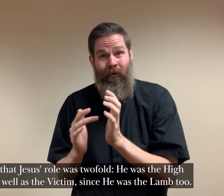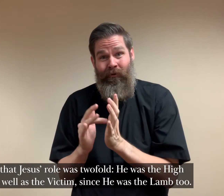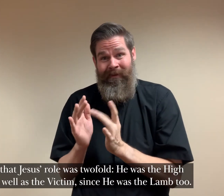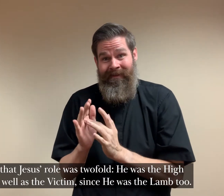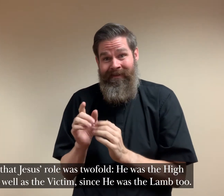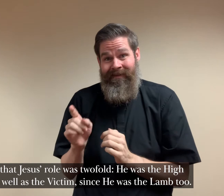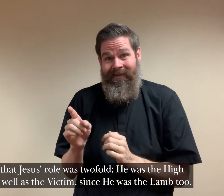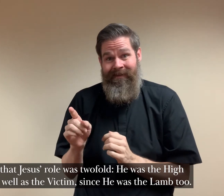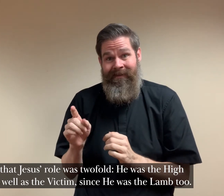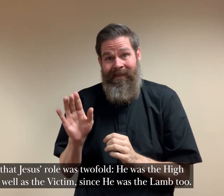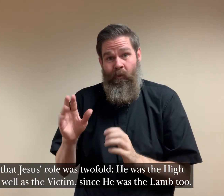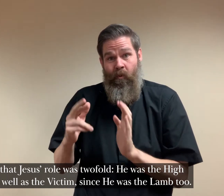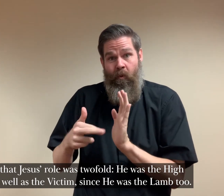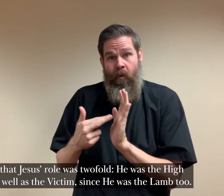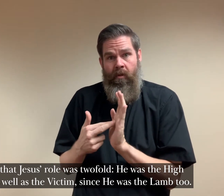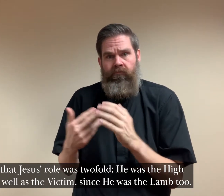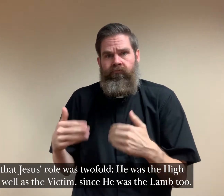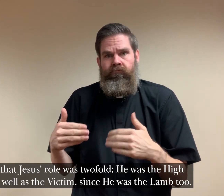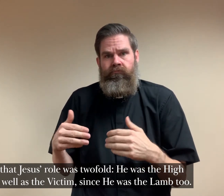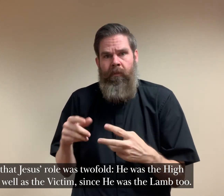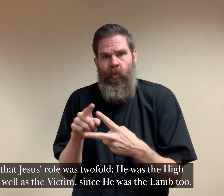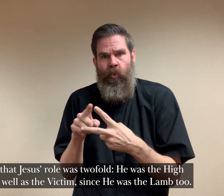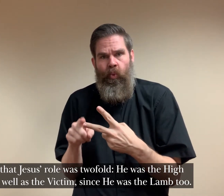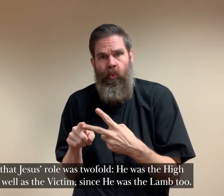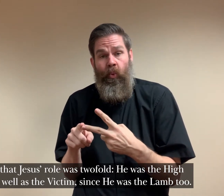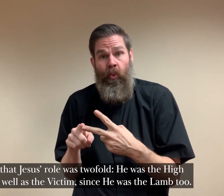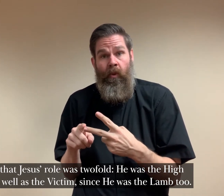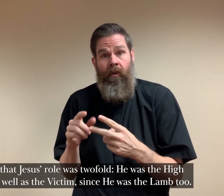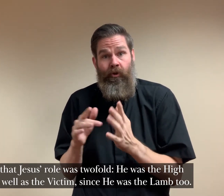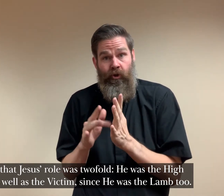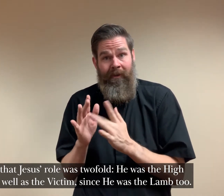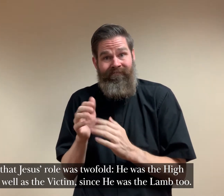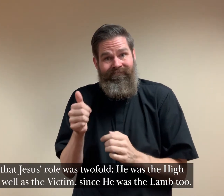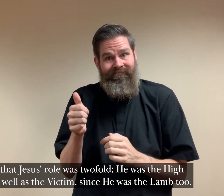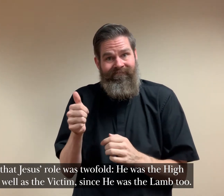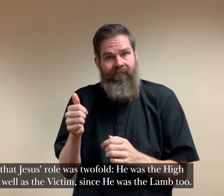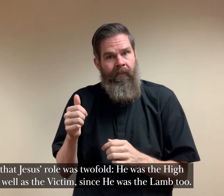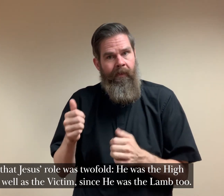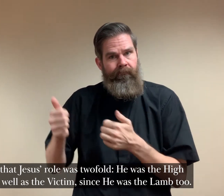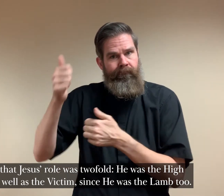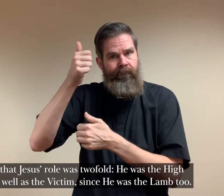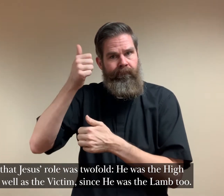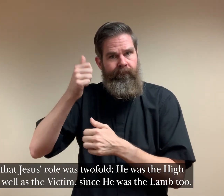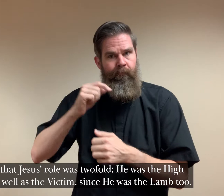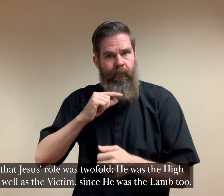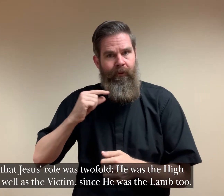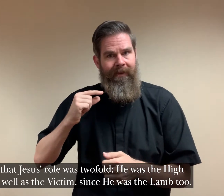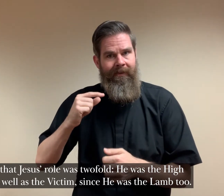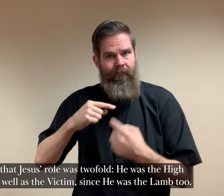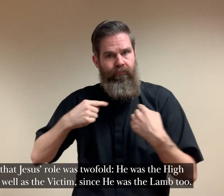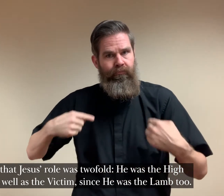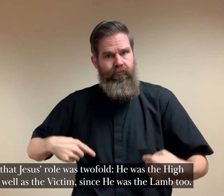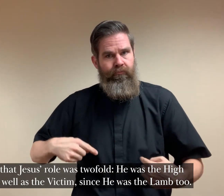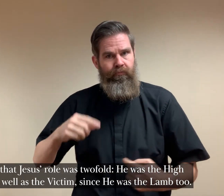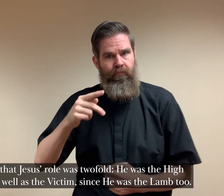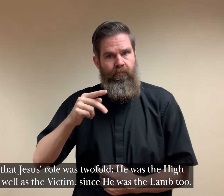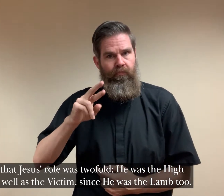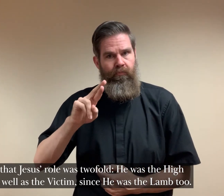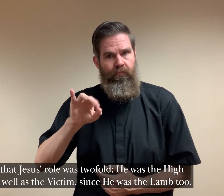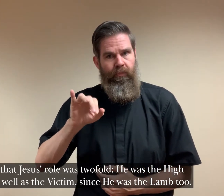Notice that Jesus' role was twofold. He was the high priest as well as the victim, since he was the lamb